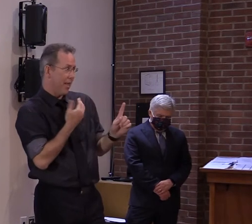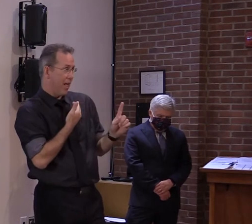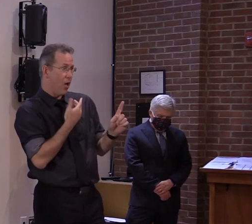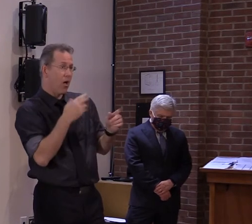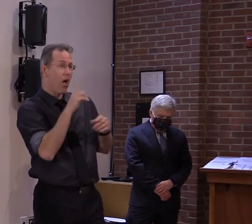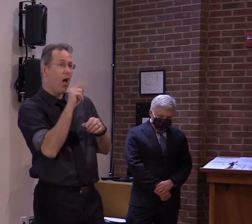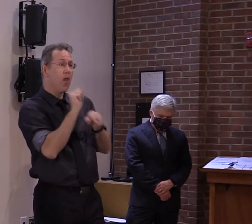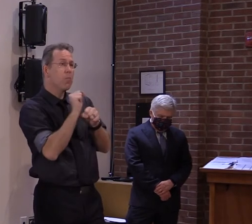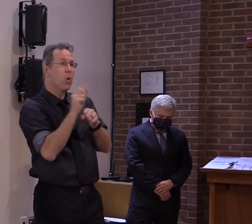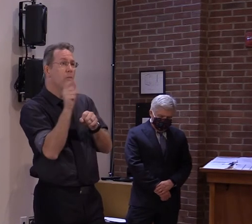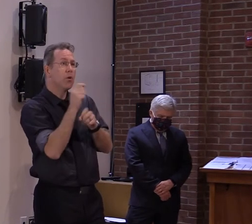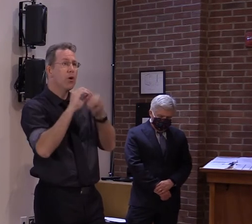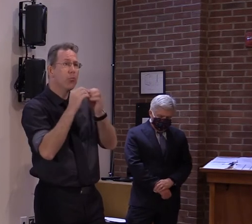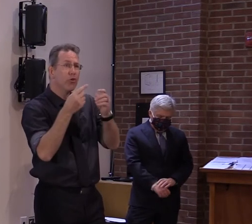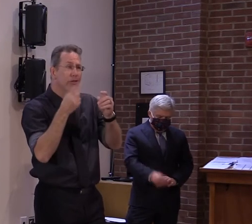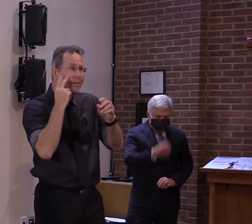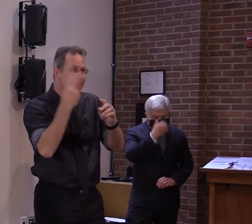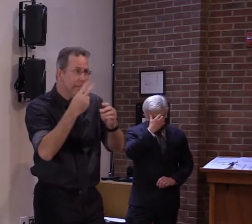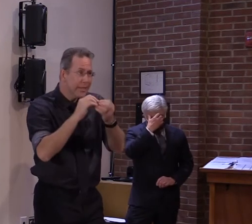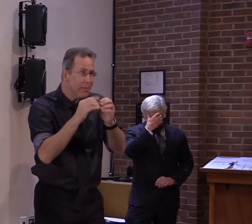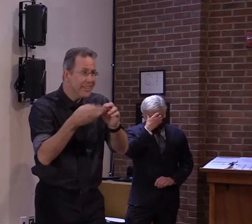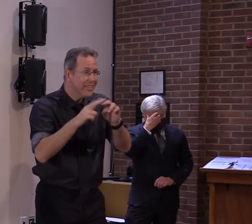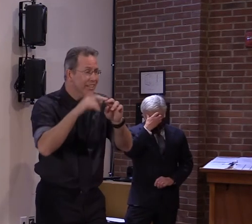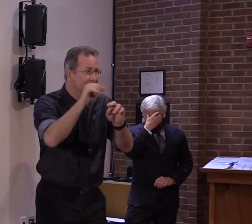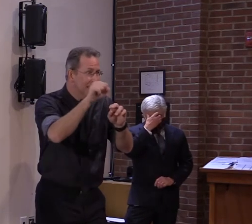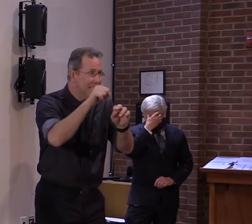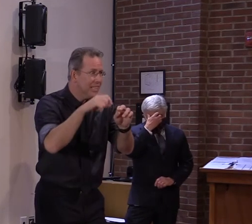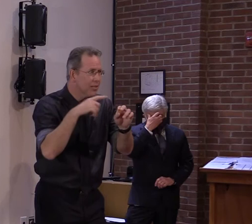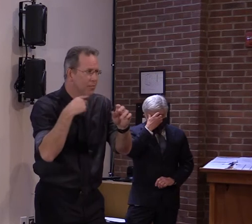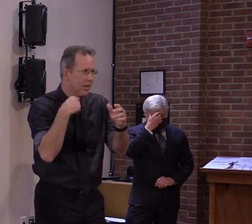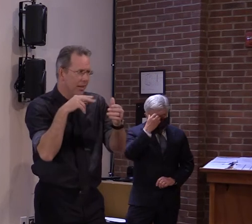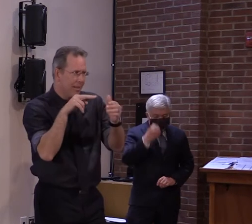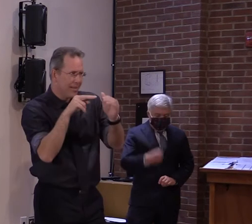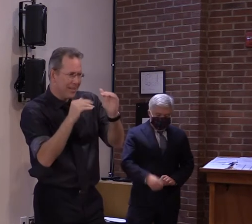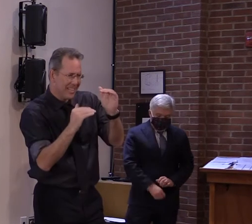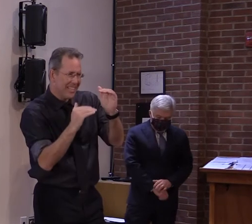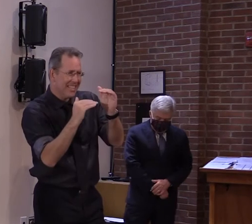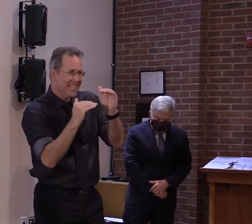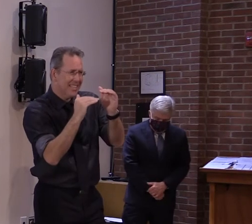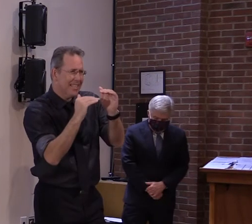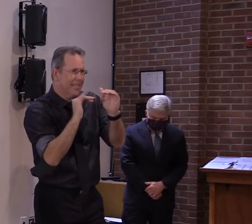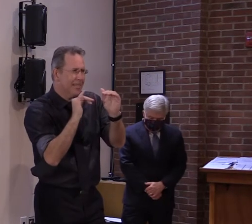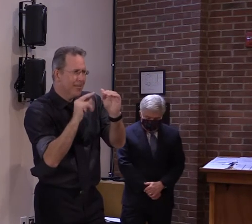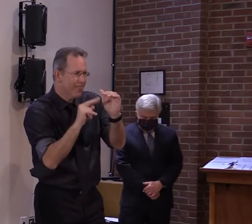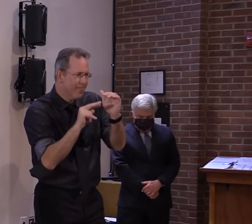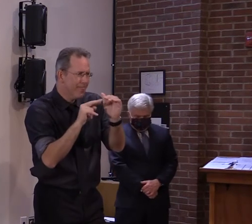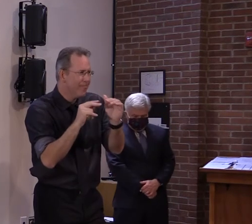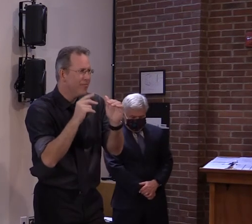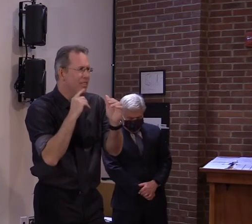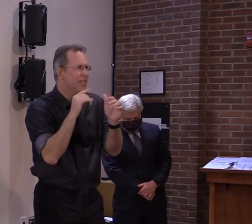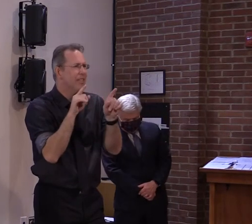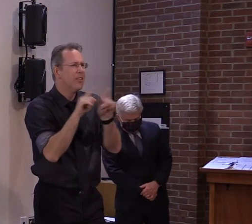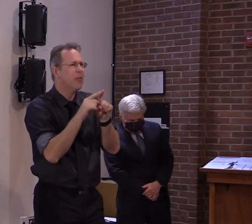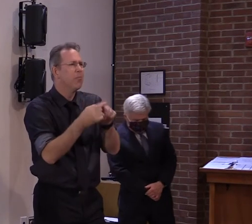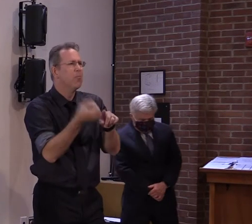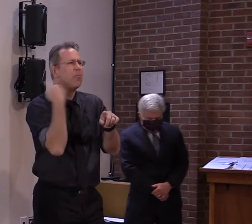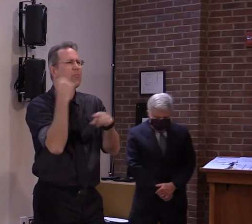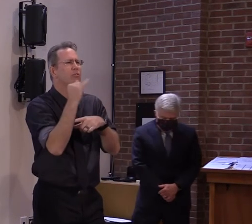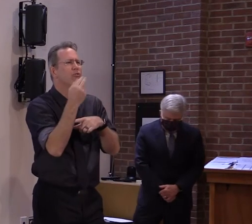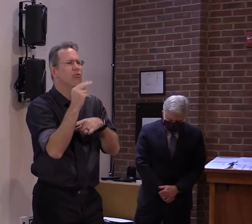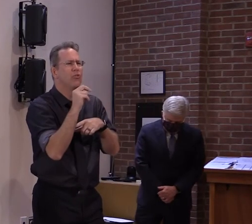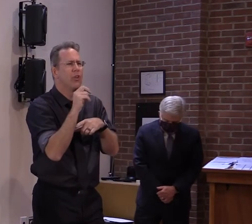only slightly above where we started at the start of 2020. However, when we look at the number of people filing